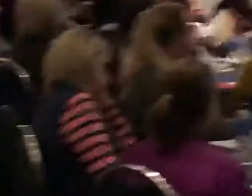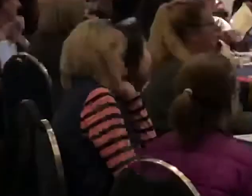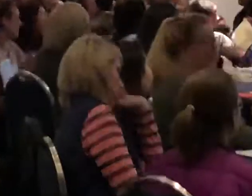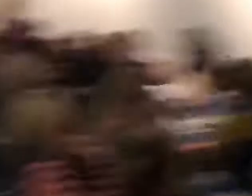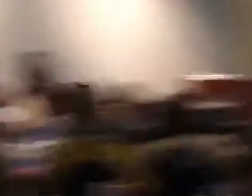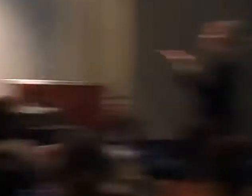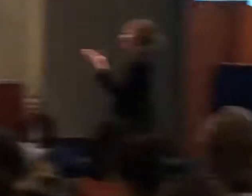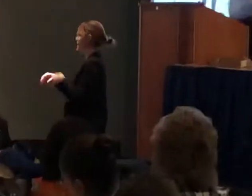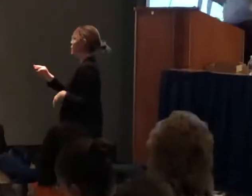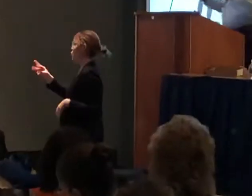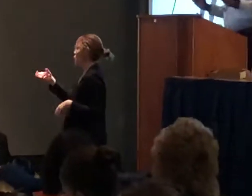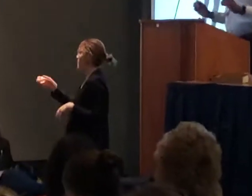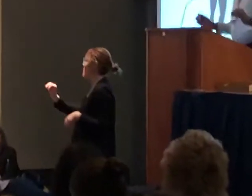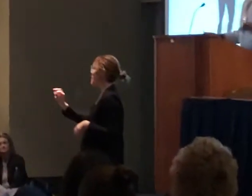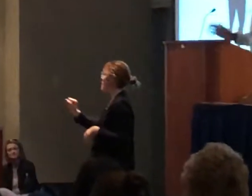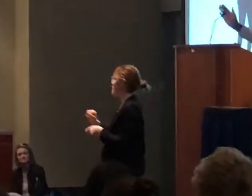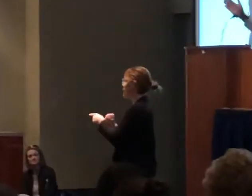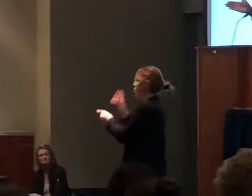Weapons.